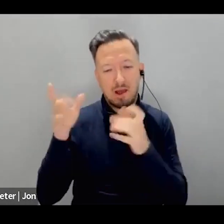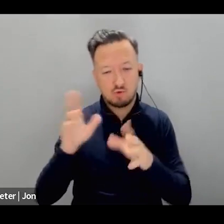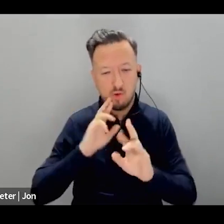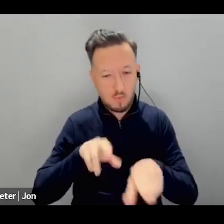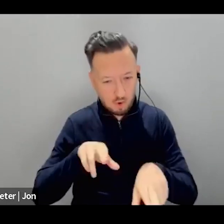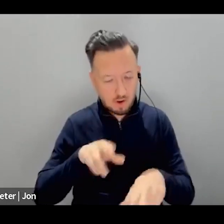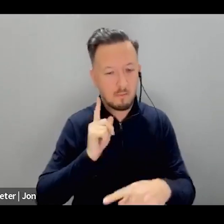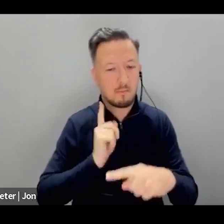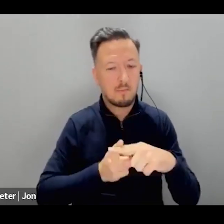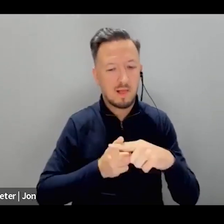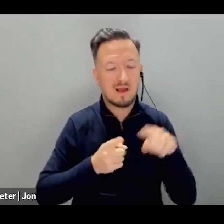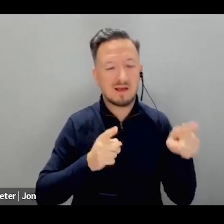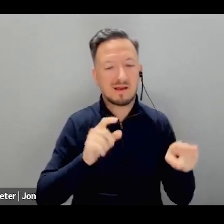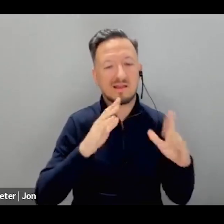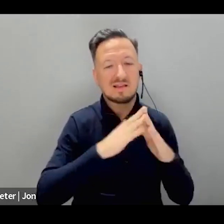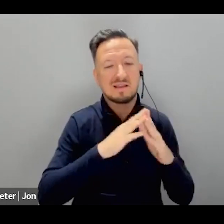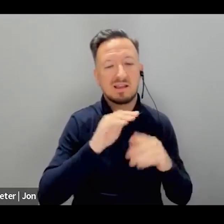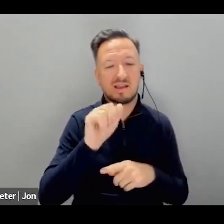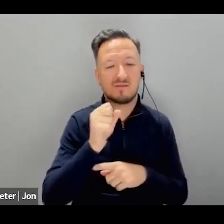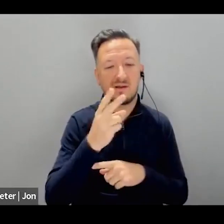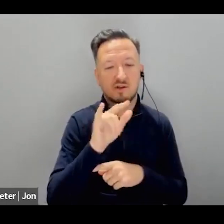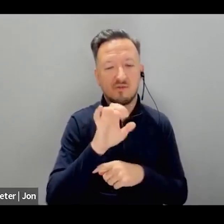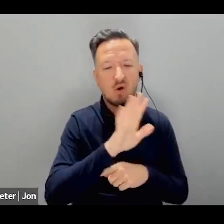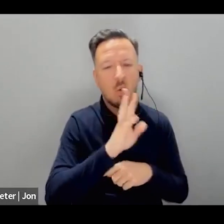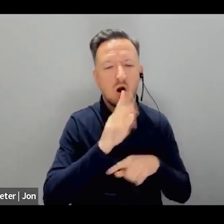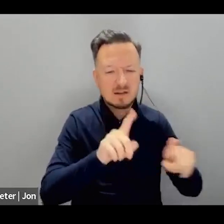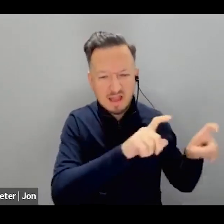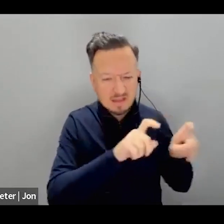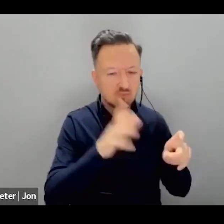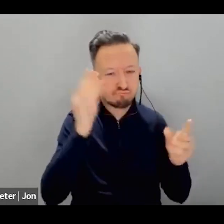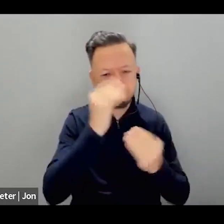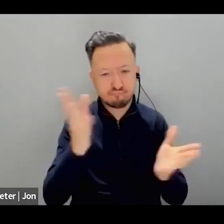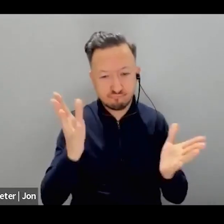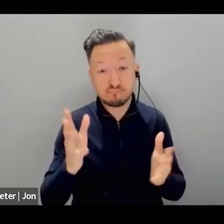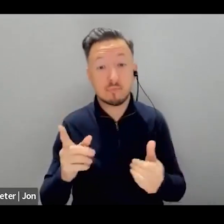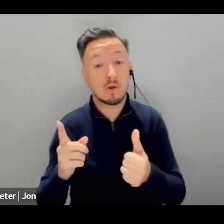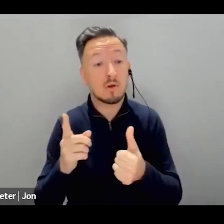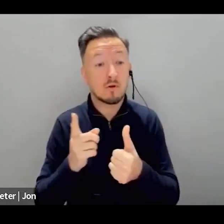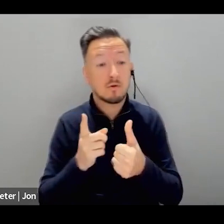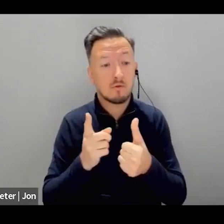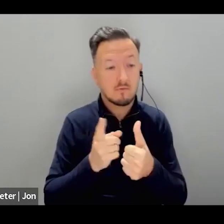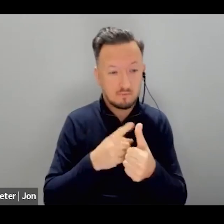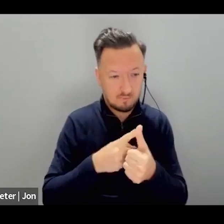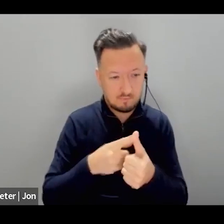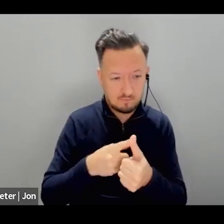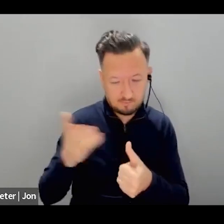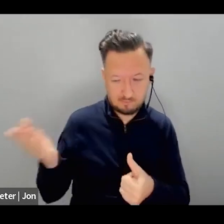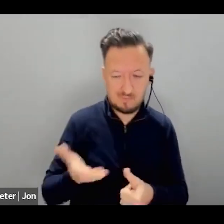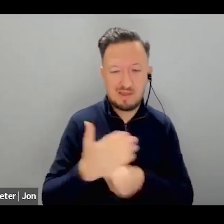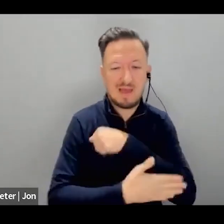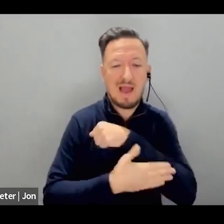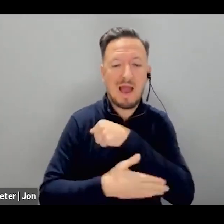an update from the City of Asheville on water testing. And as always, we will start with Avril Pender, County